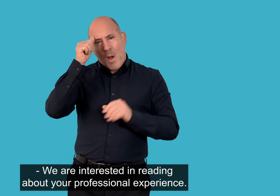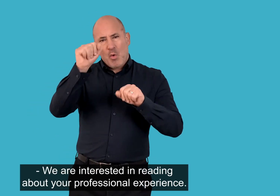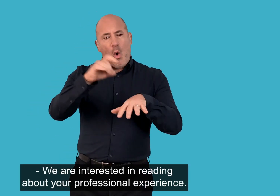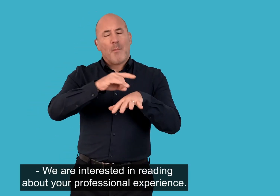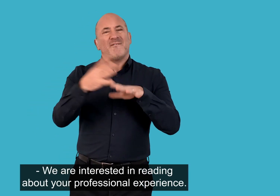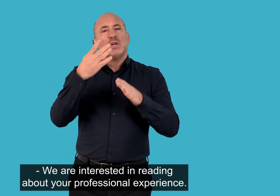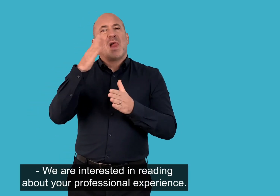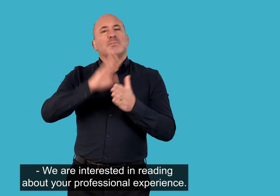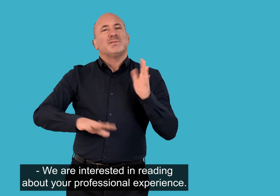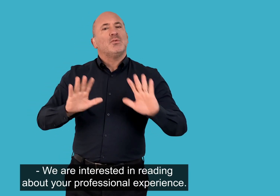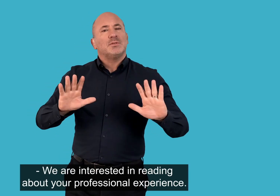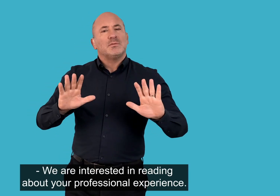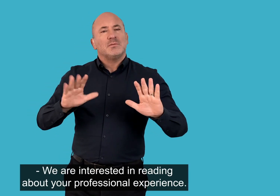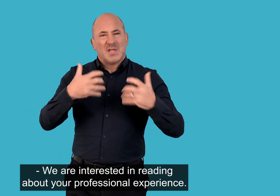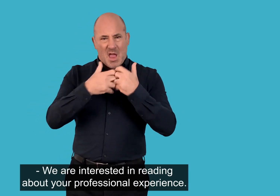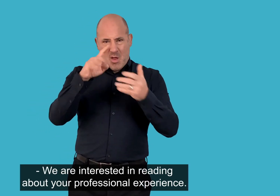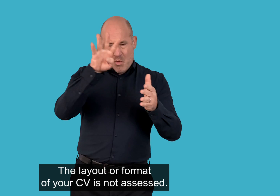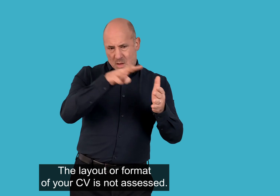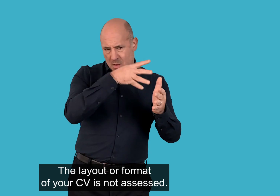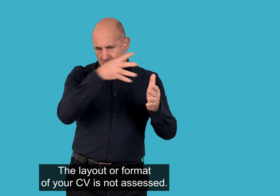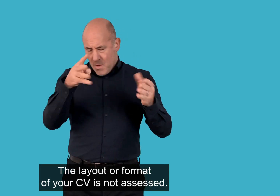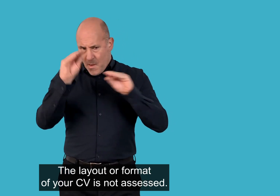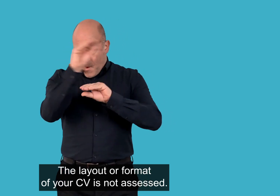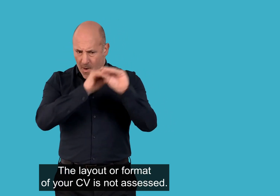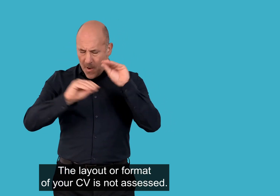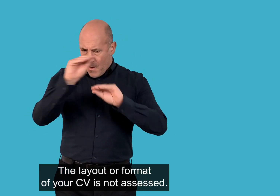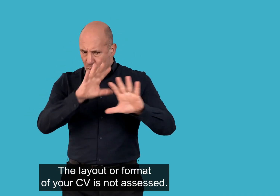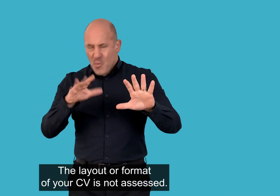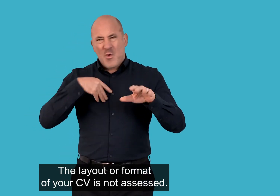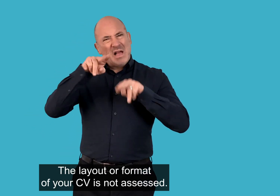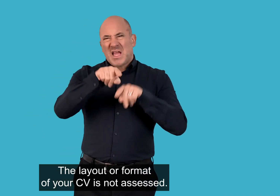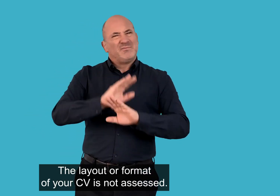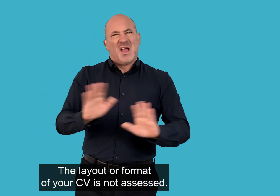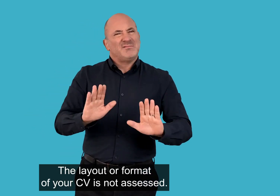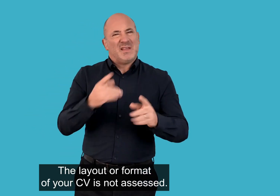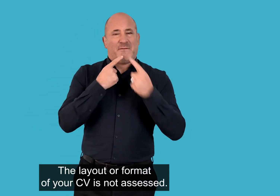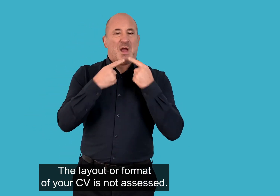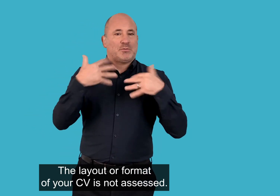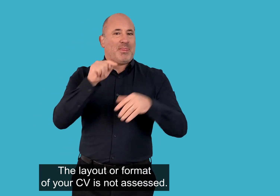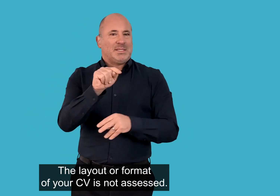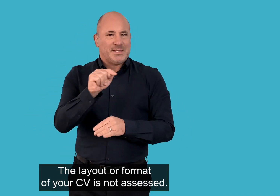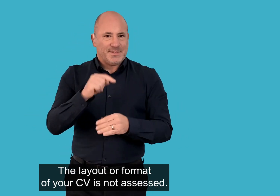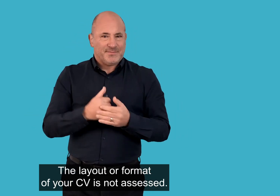We are interested in reading about your professional experience. The layout or format of your CV is not